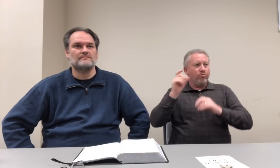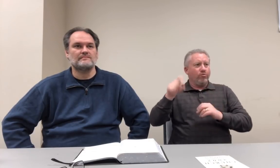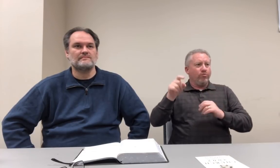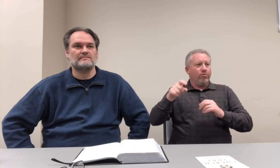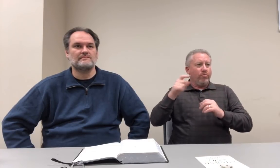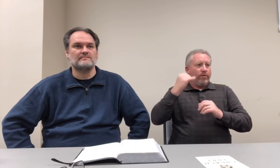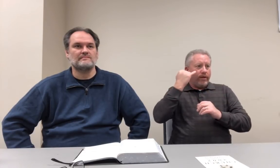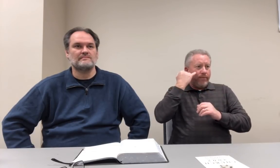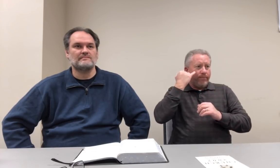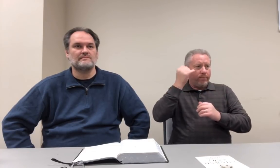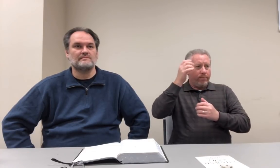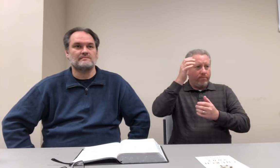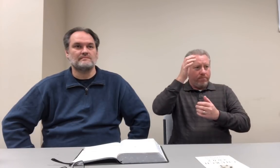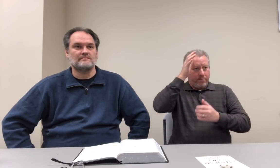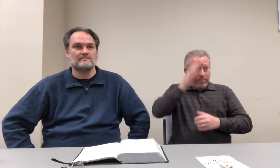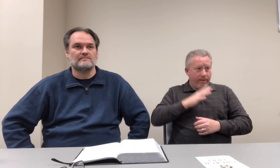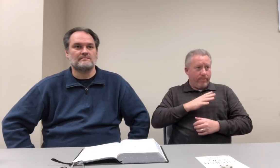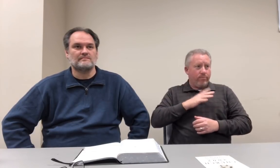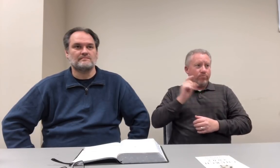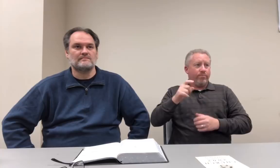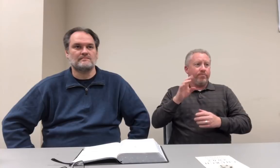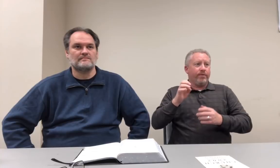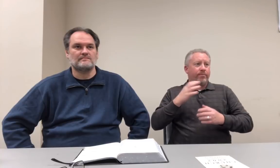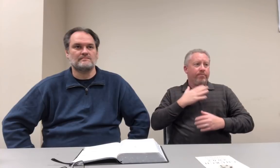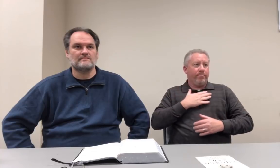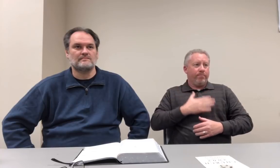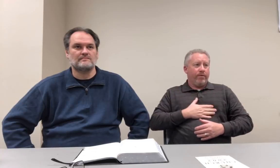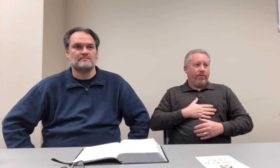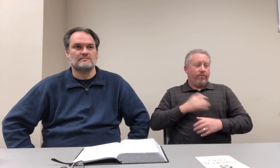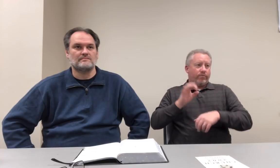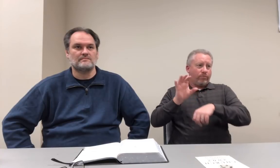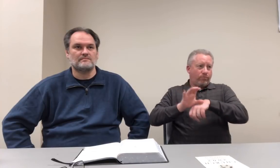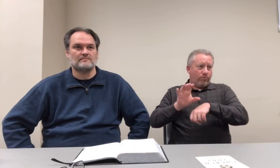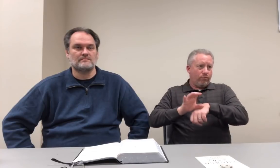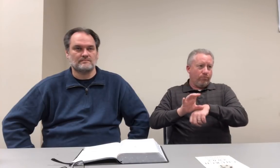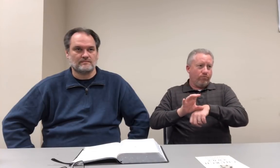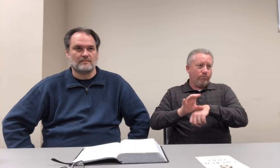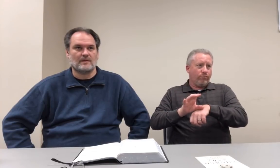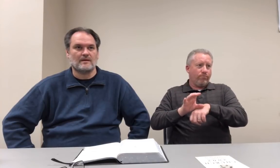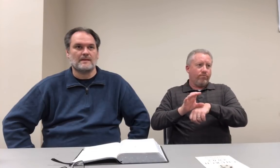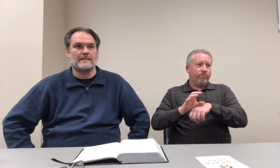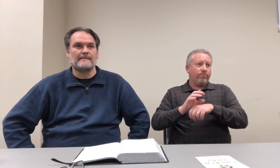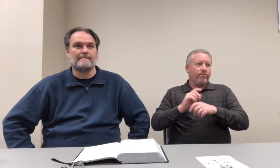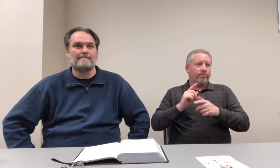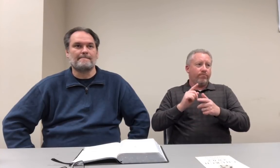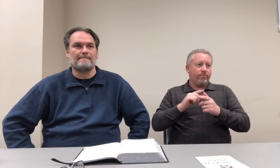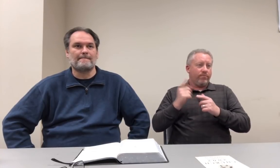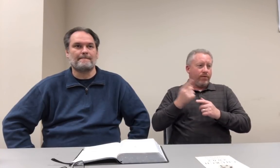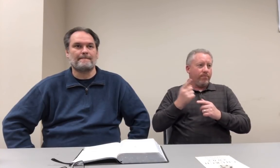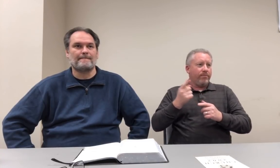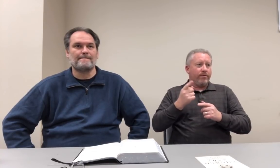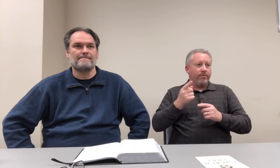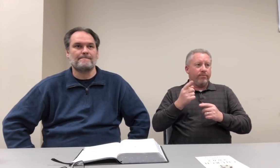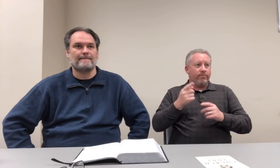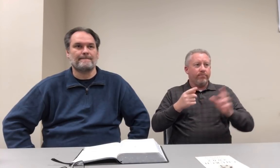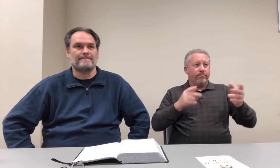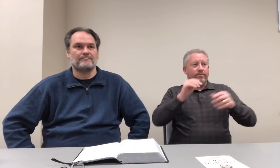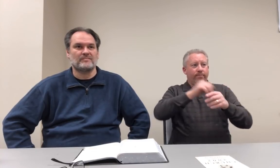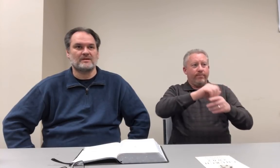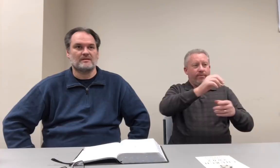nature. Jesus Christ is truly God and truly man. Okay, so it's the union of two natures. He didn't